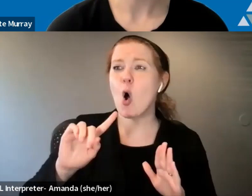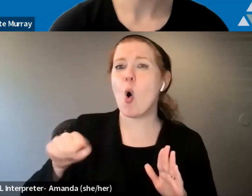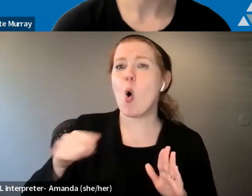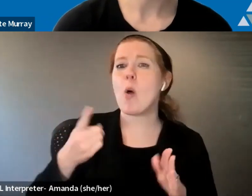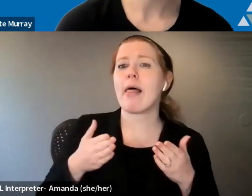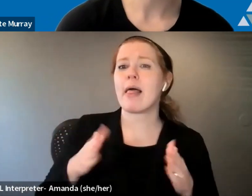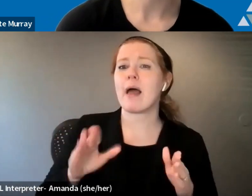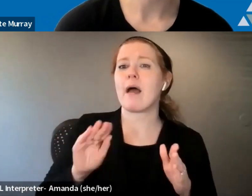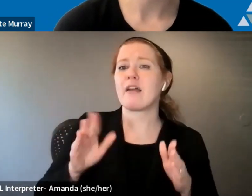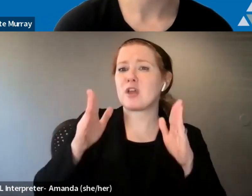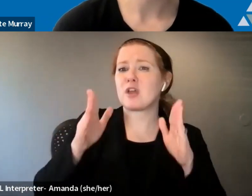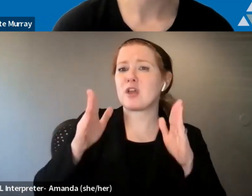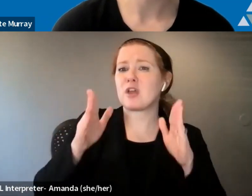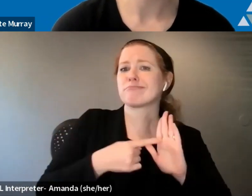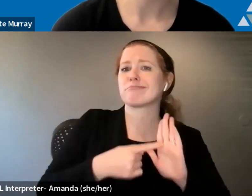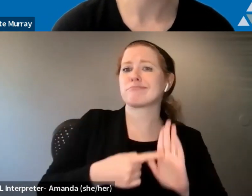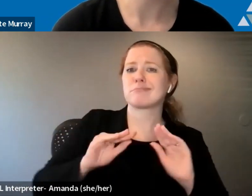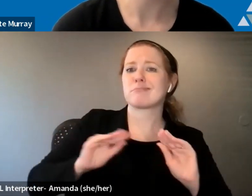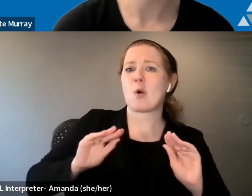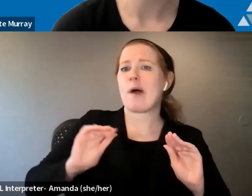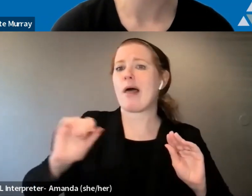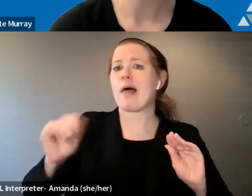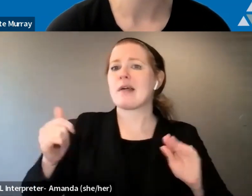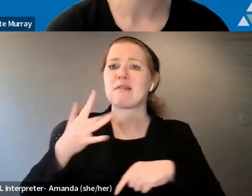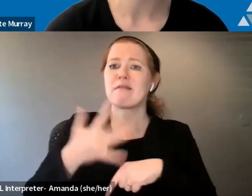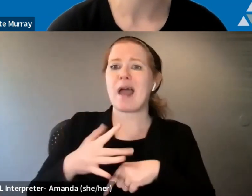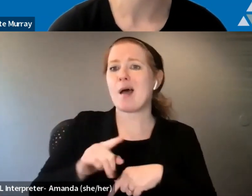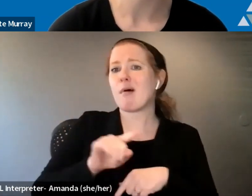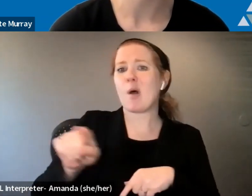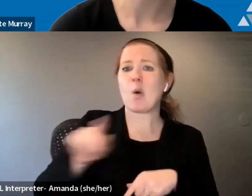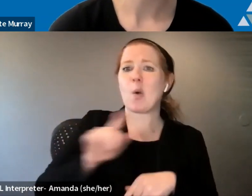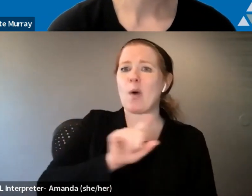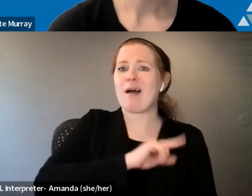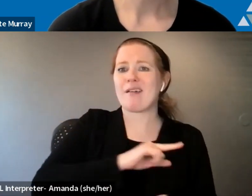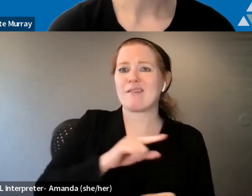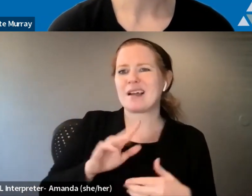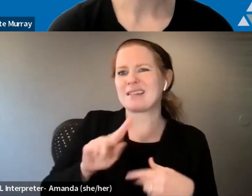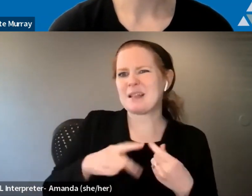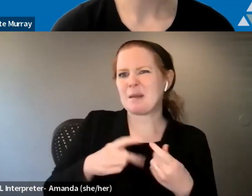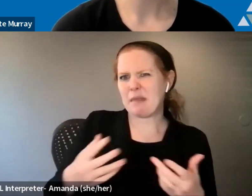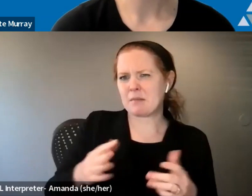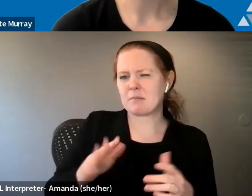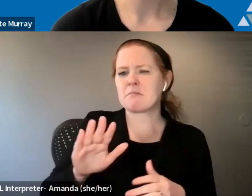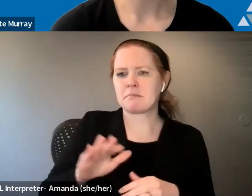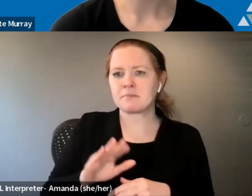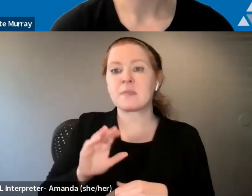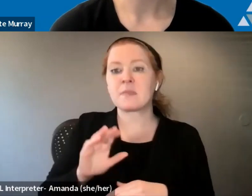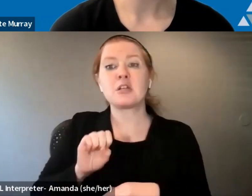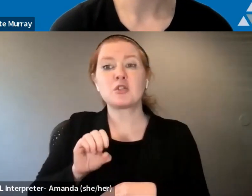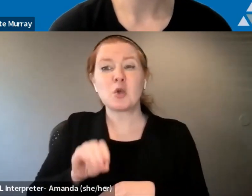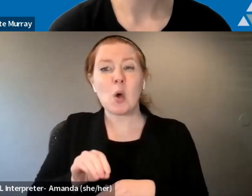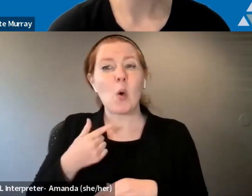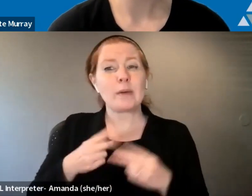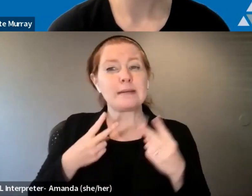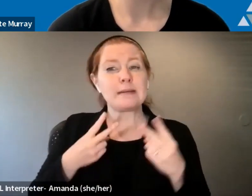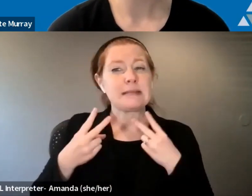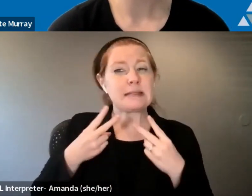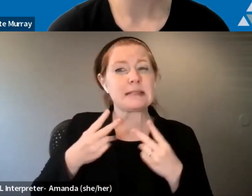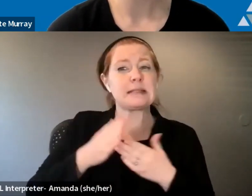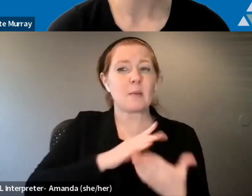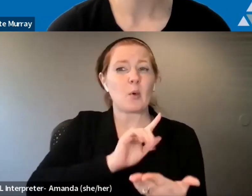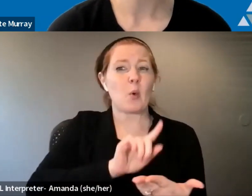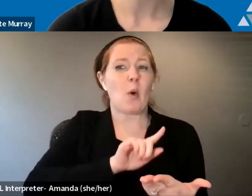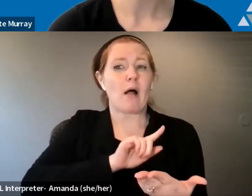person shows that there's no one else available who's qualified, that kind of thing. So we do see some kind of qualifications